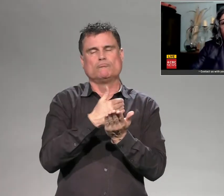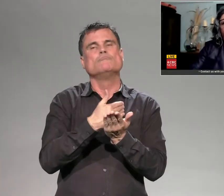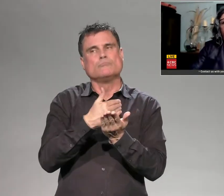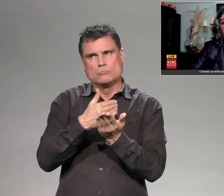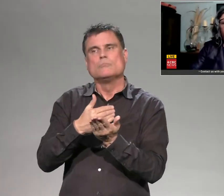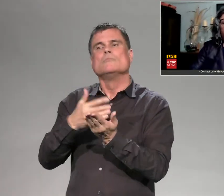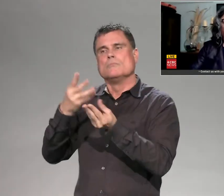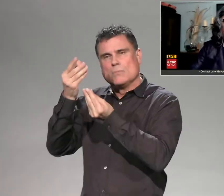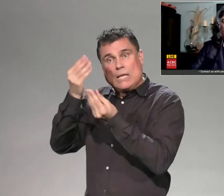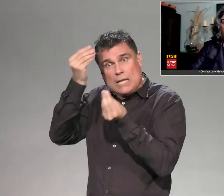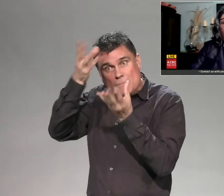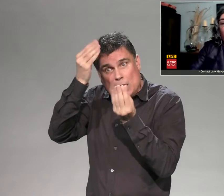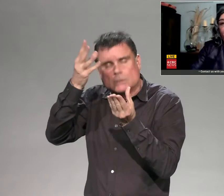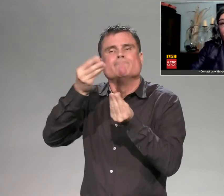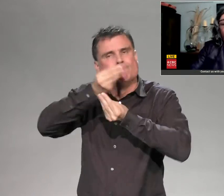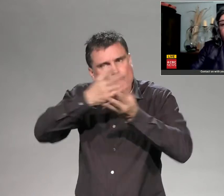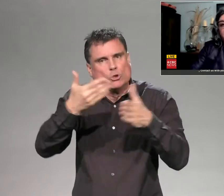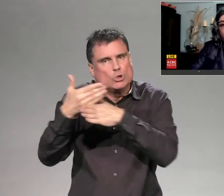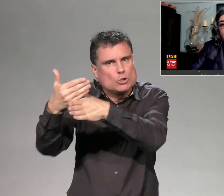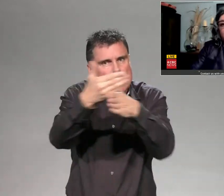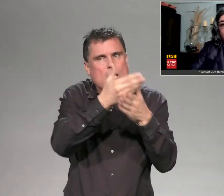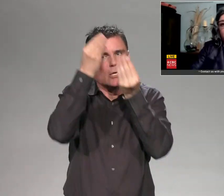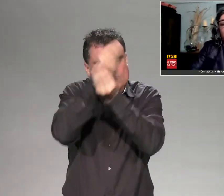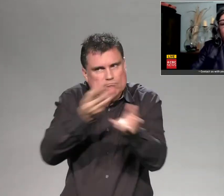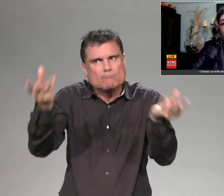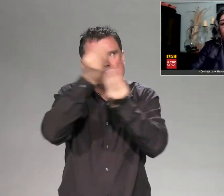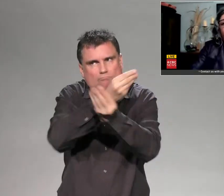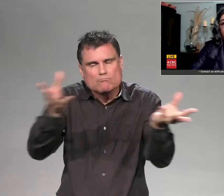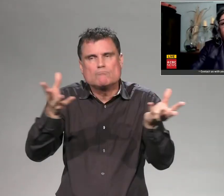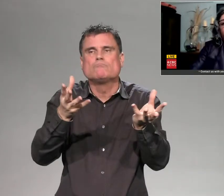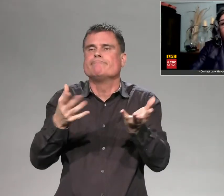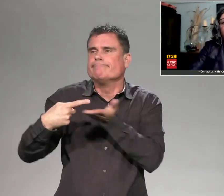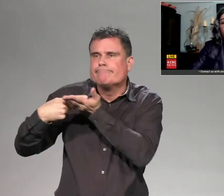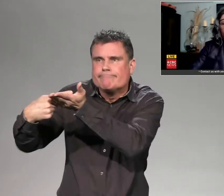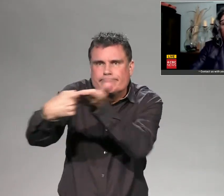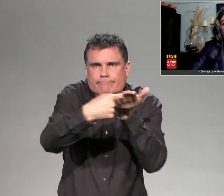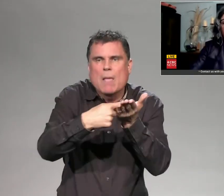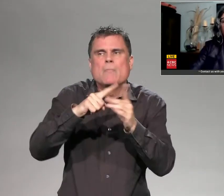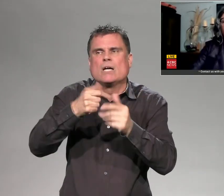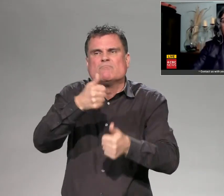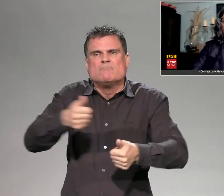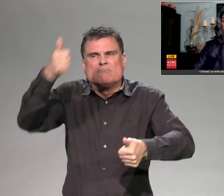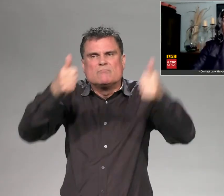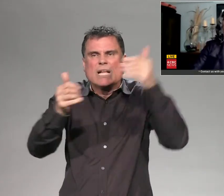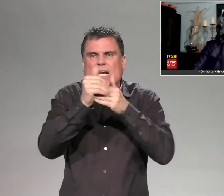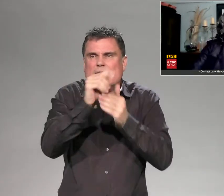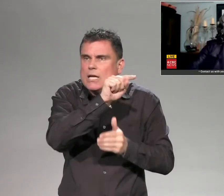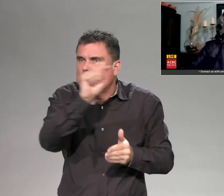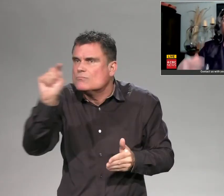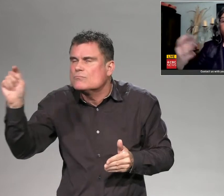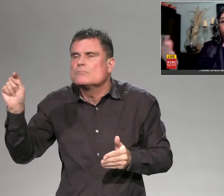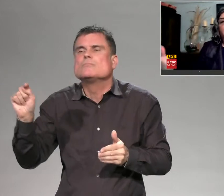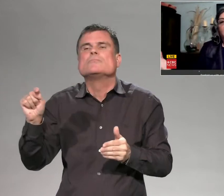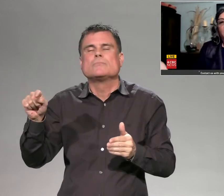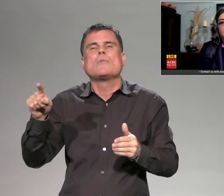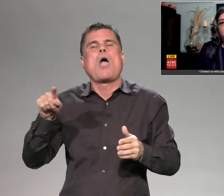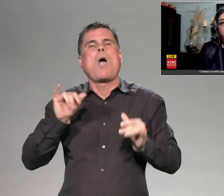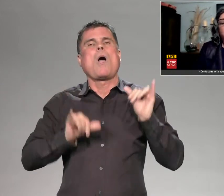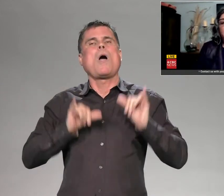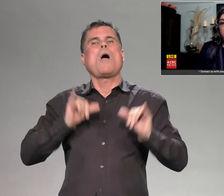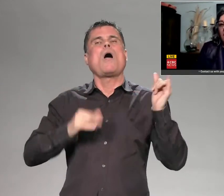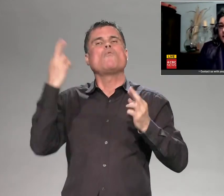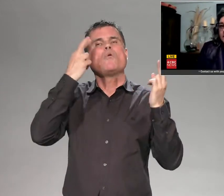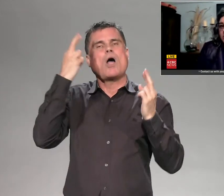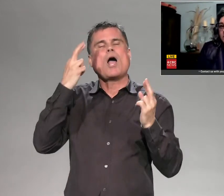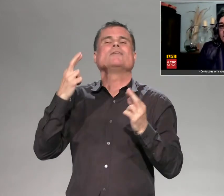it was a battle that everybody was facing. And we've seen really positive examples when